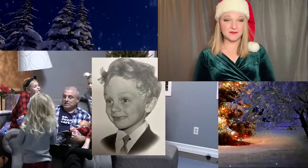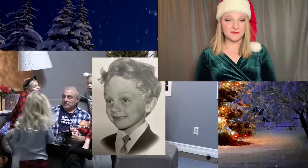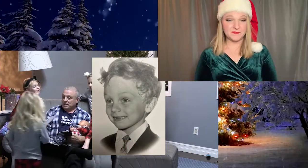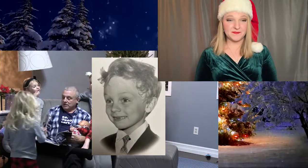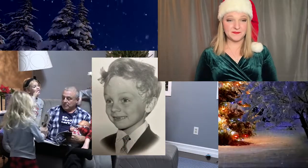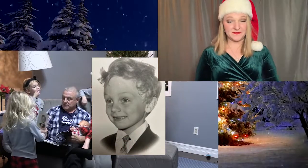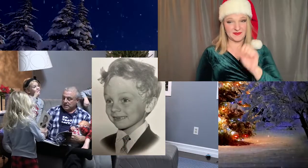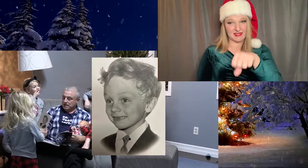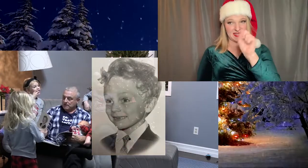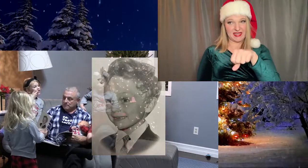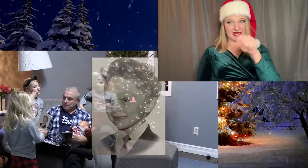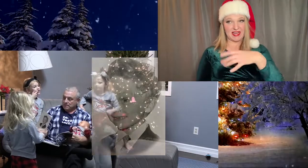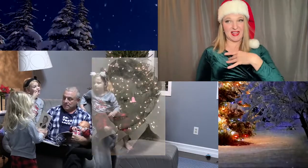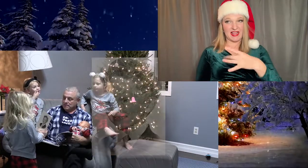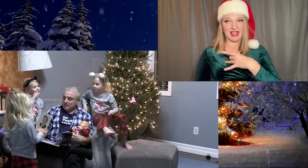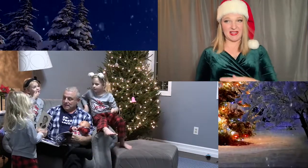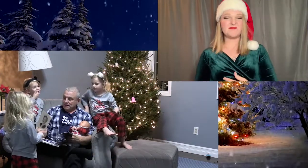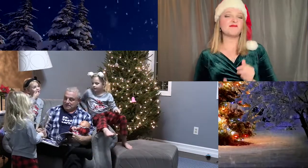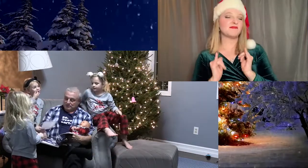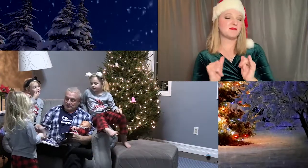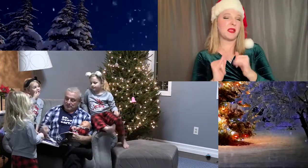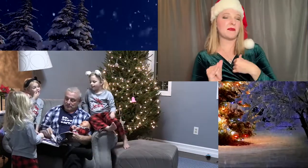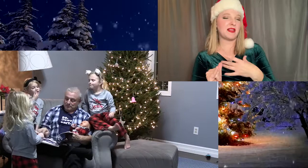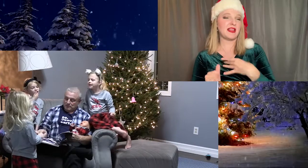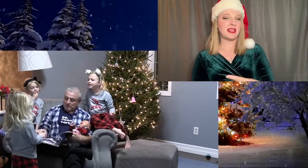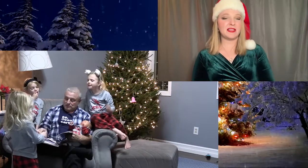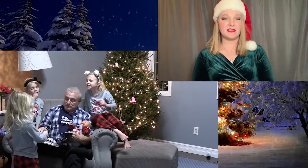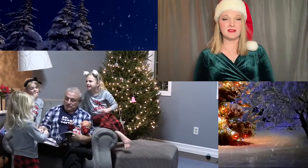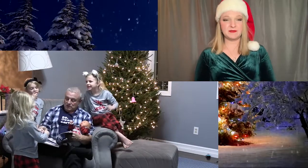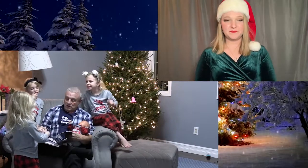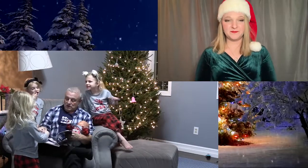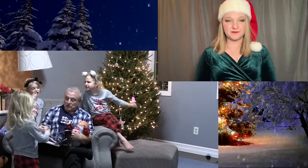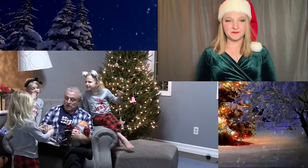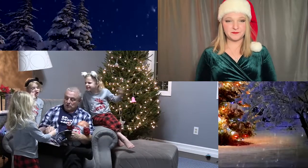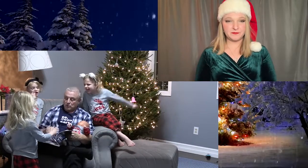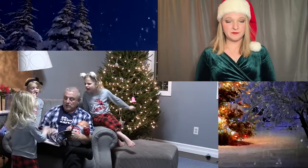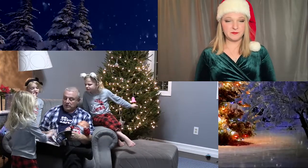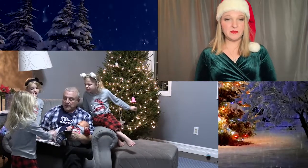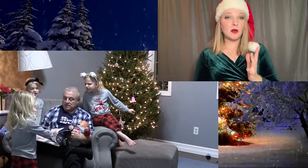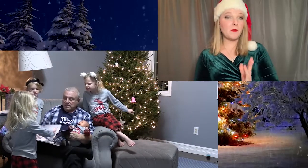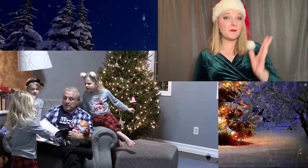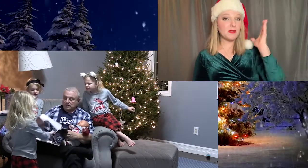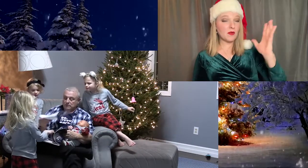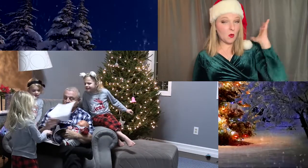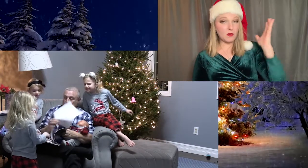Up here. Do you like Grandpa's hair? Yeah. Me too. So